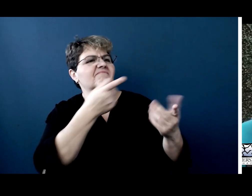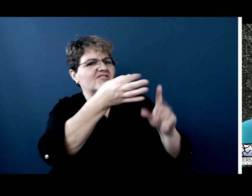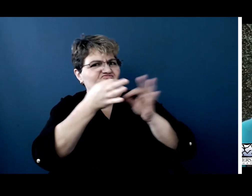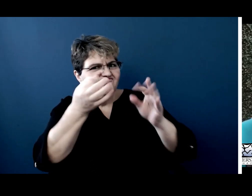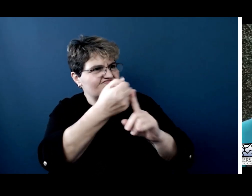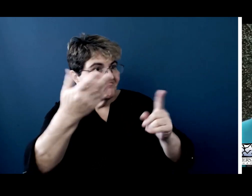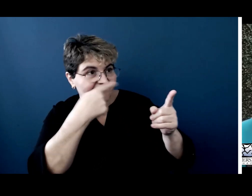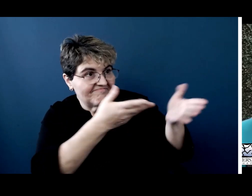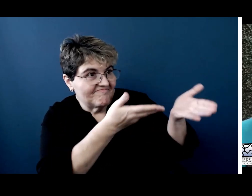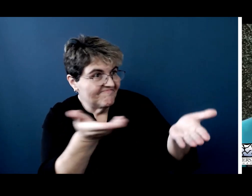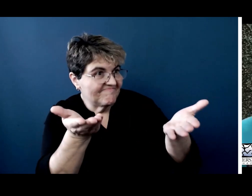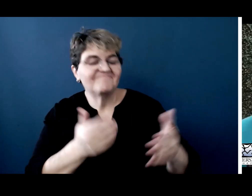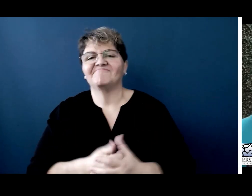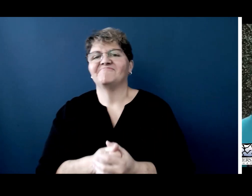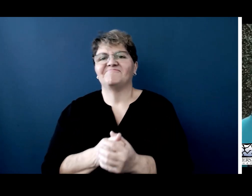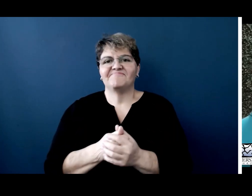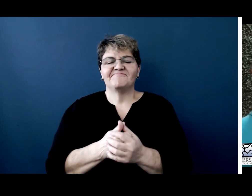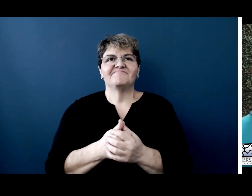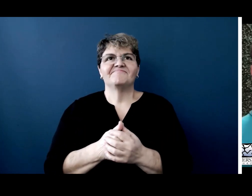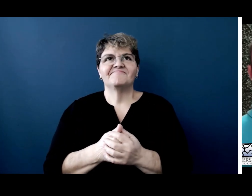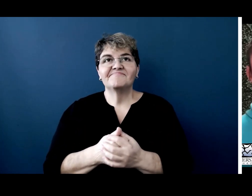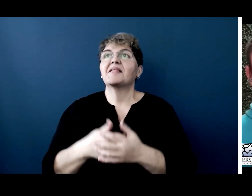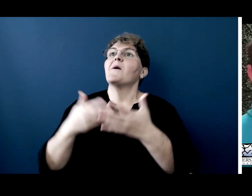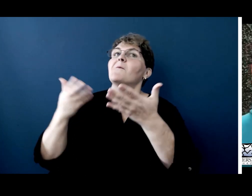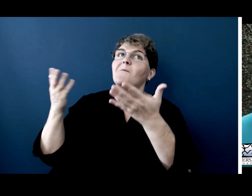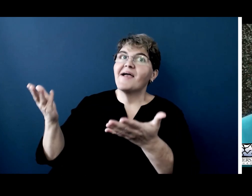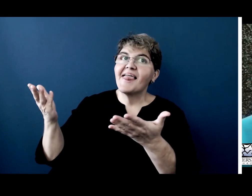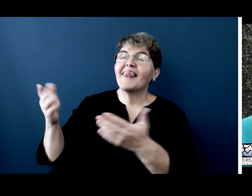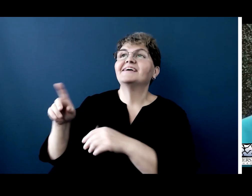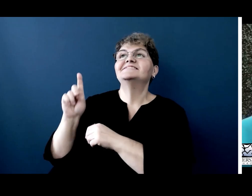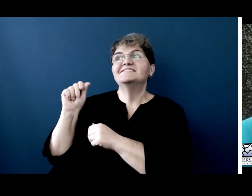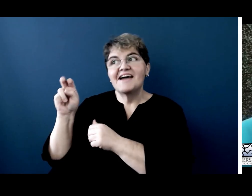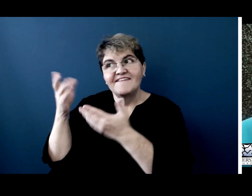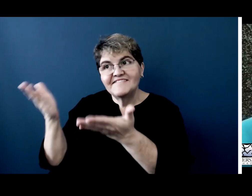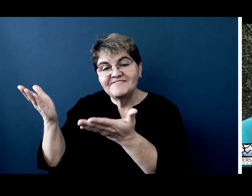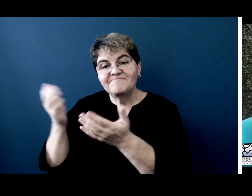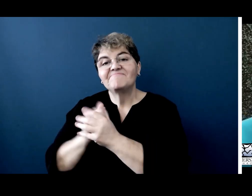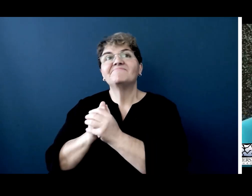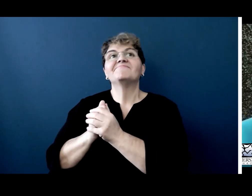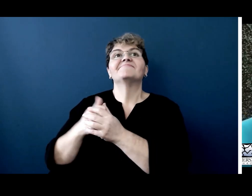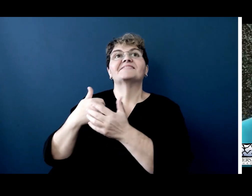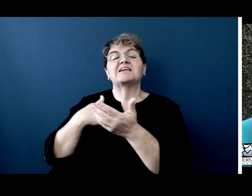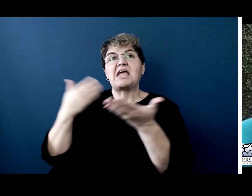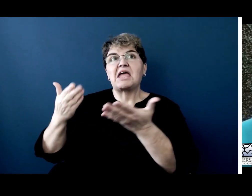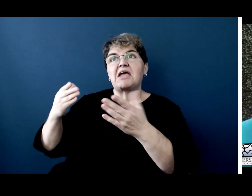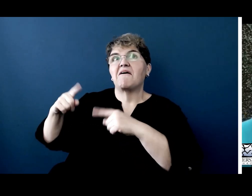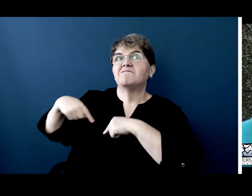other over the past year a little bit. Oh, Dave, Yes. I've been here